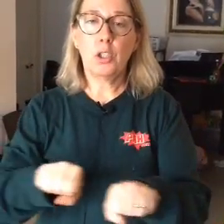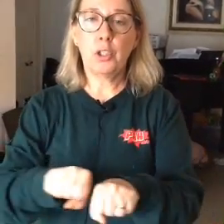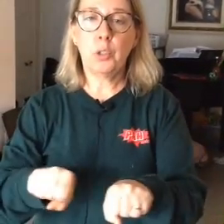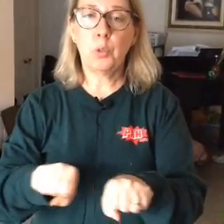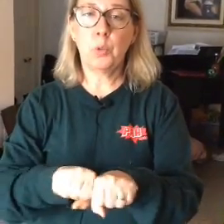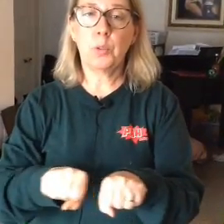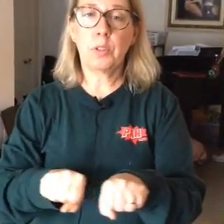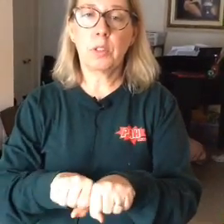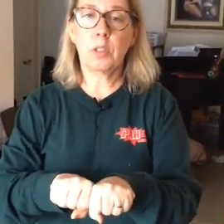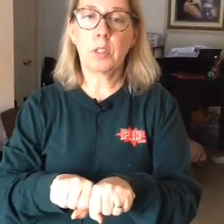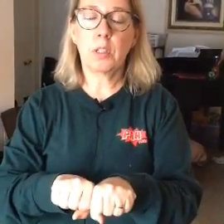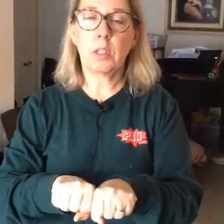Shoes,